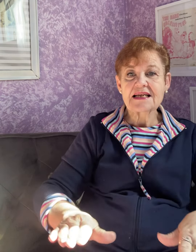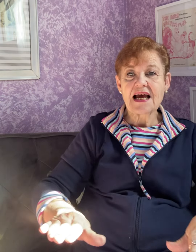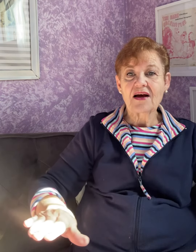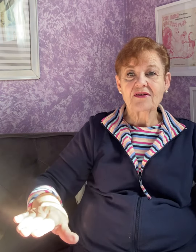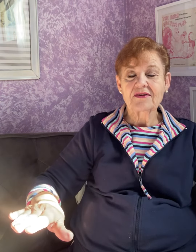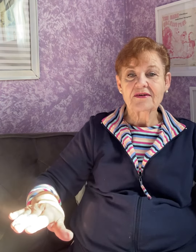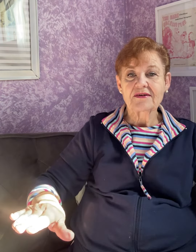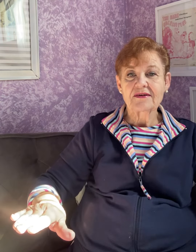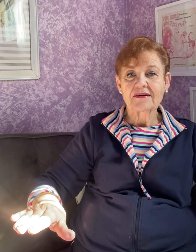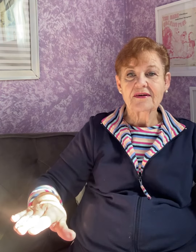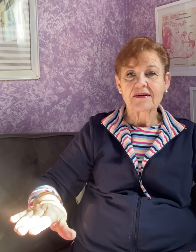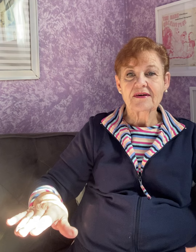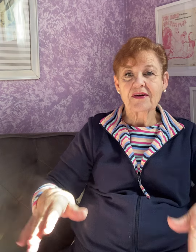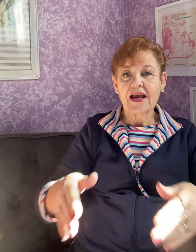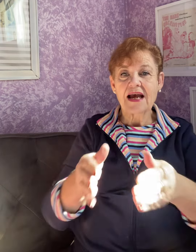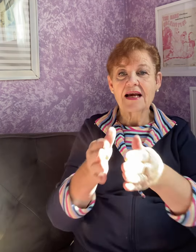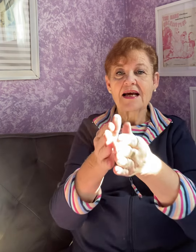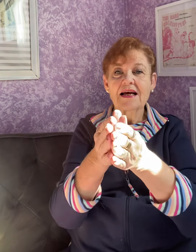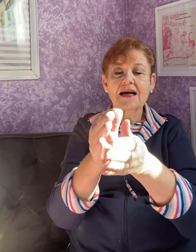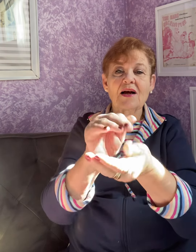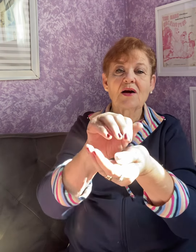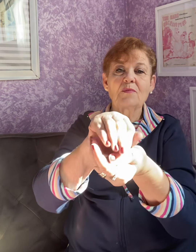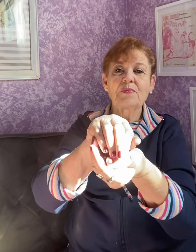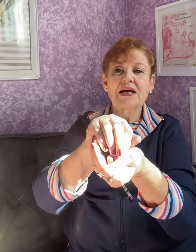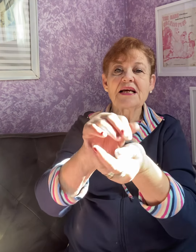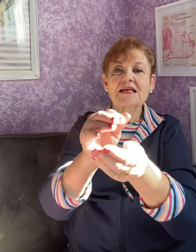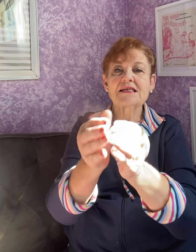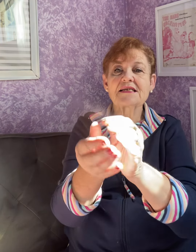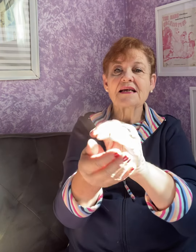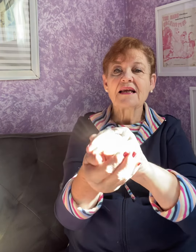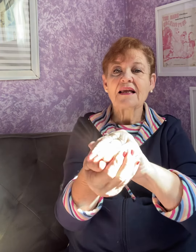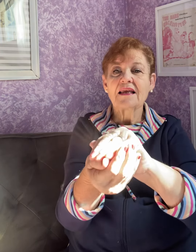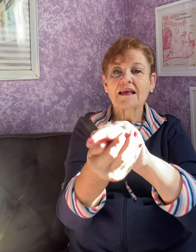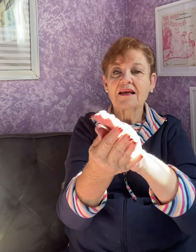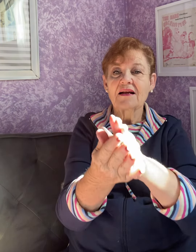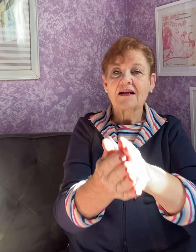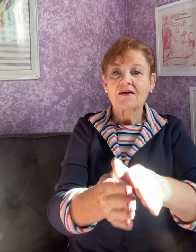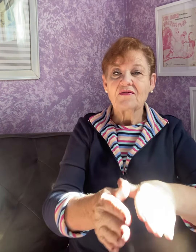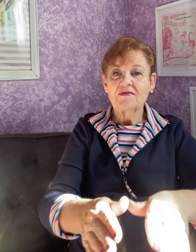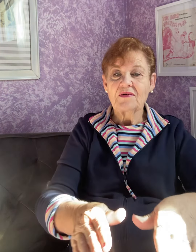down, okay? Peacefully.